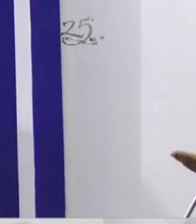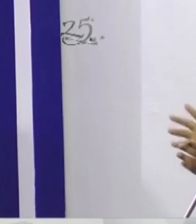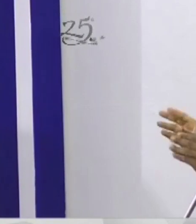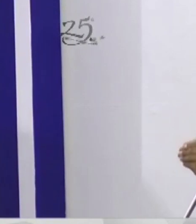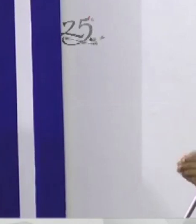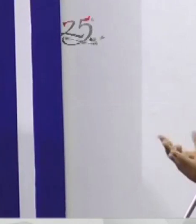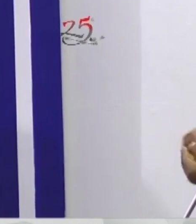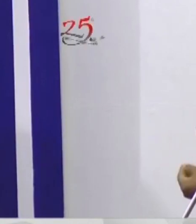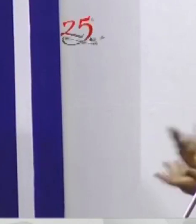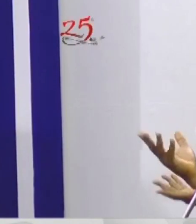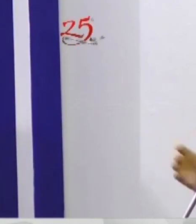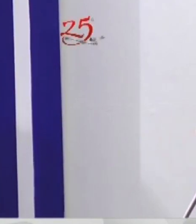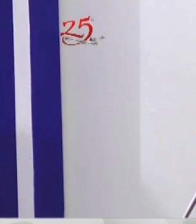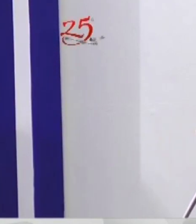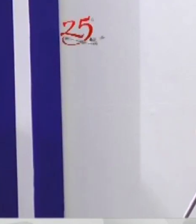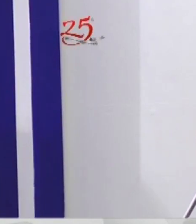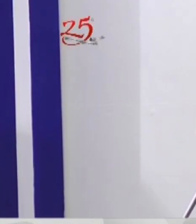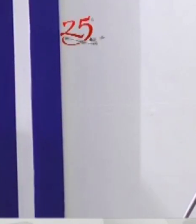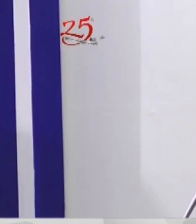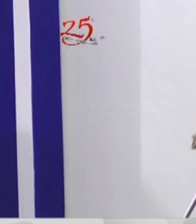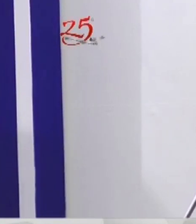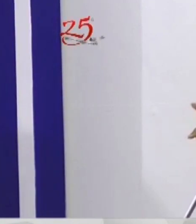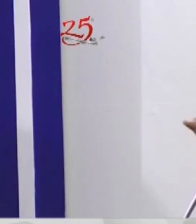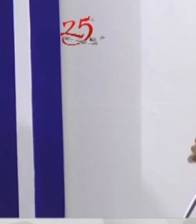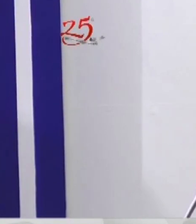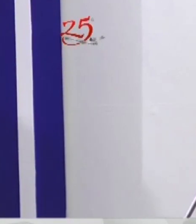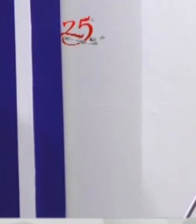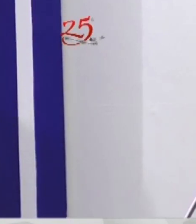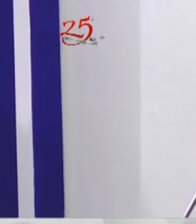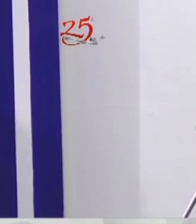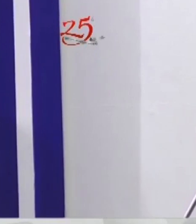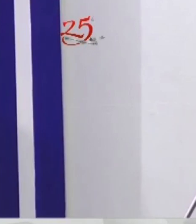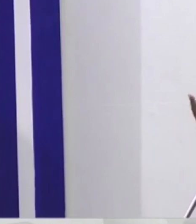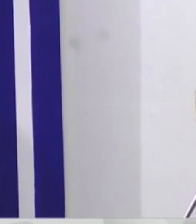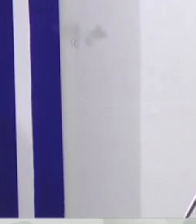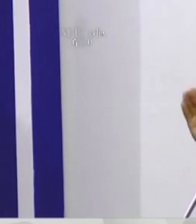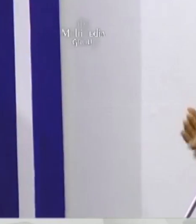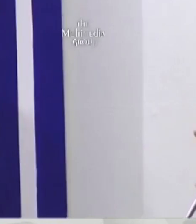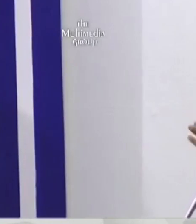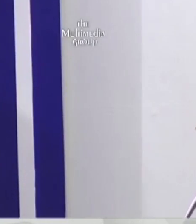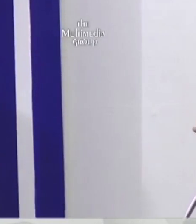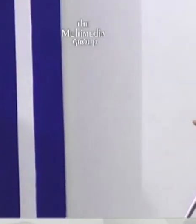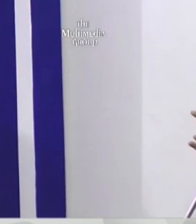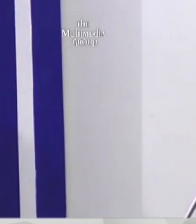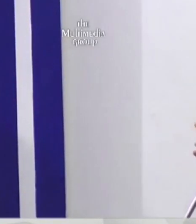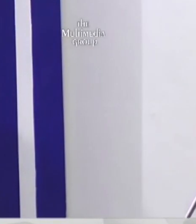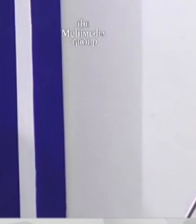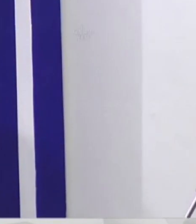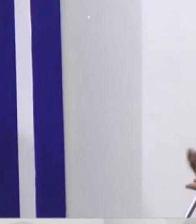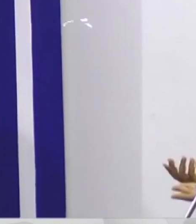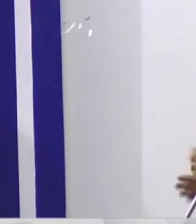these concerns. They talk about the fact that they do not even have PPEs to work with. So I don't know if you want to address that.